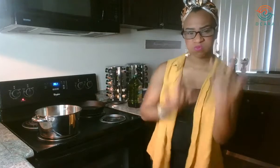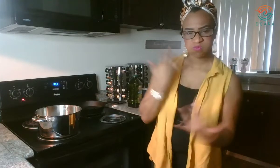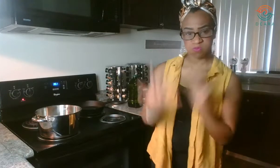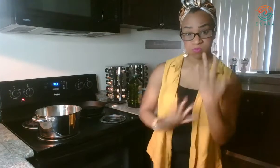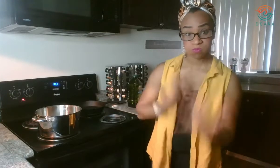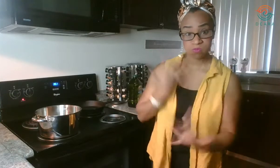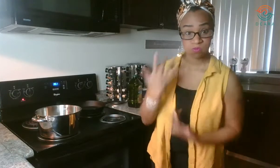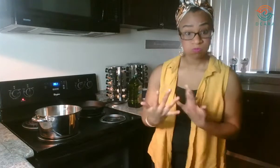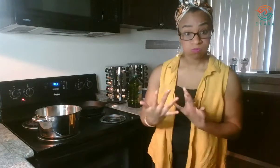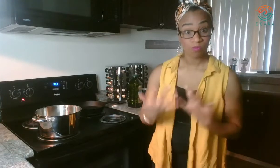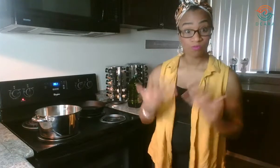boil.